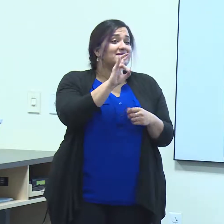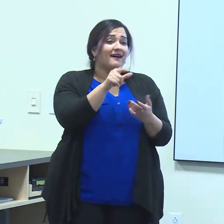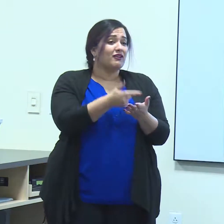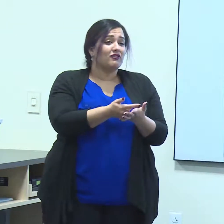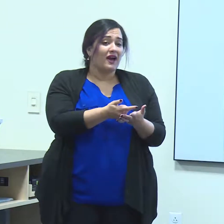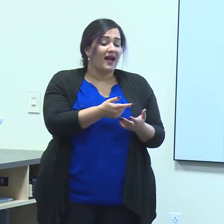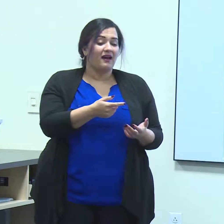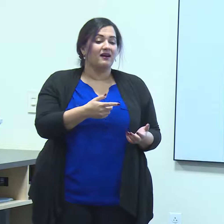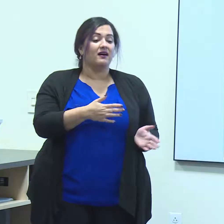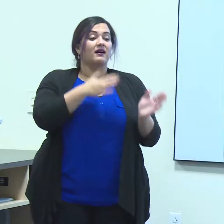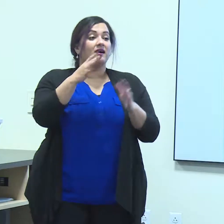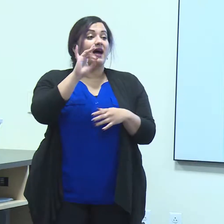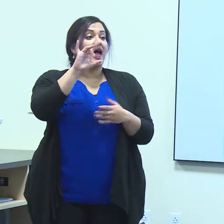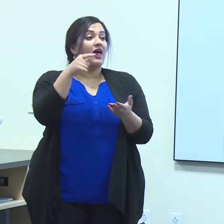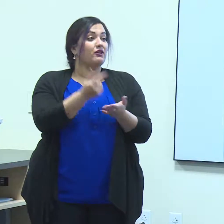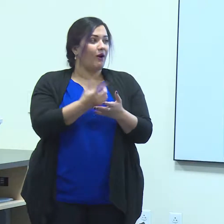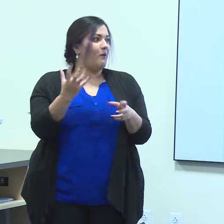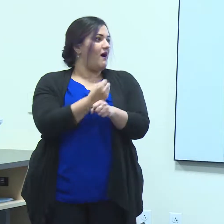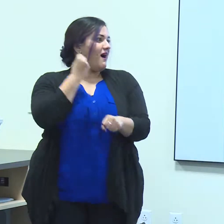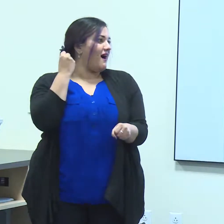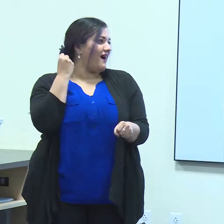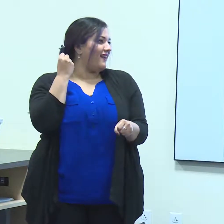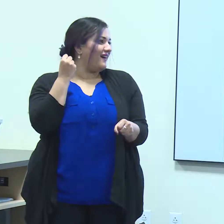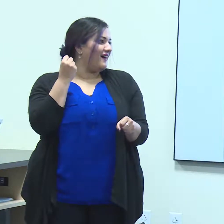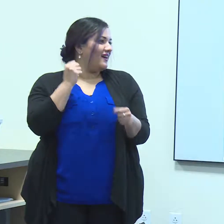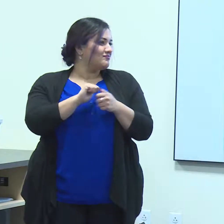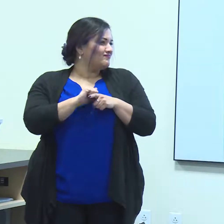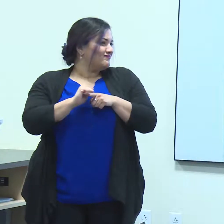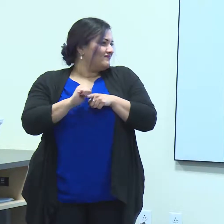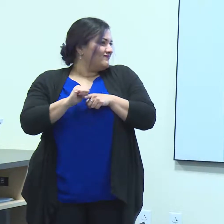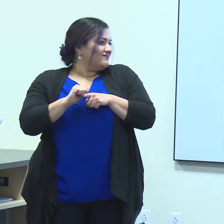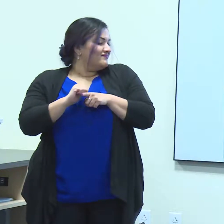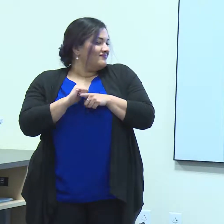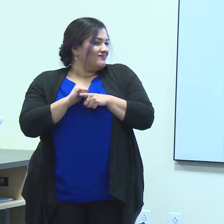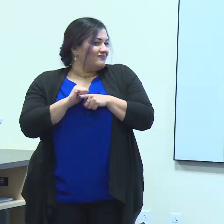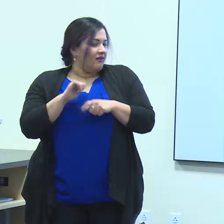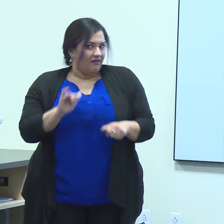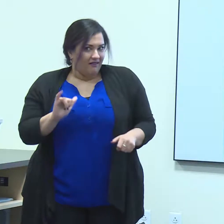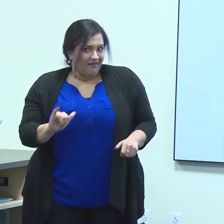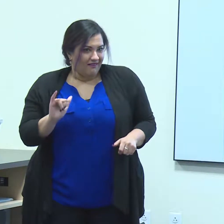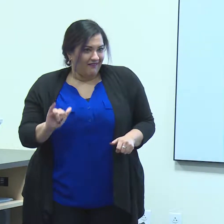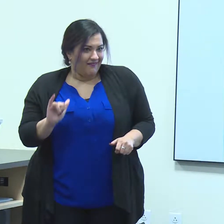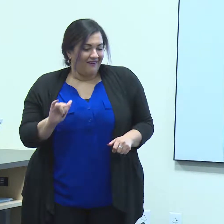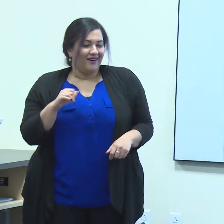fingerspelling or sign, I would try and use my speech. And then I practiced so hard, and I won.